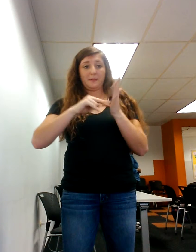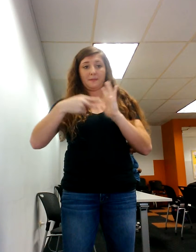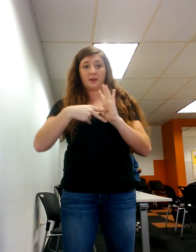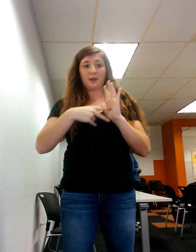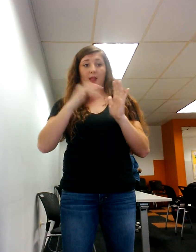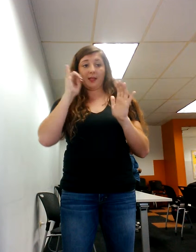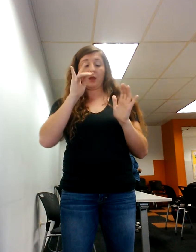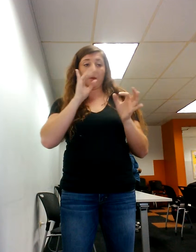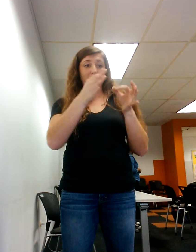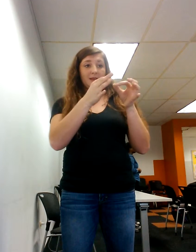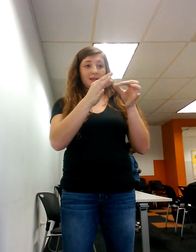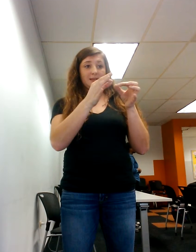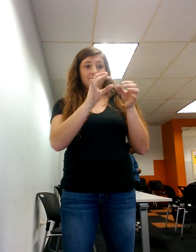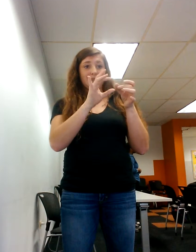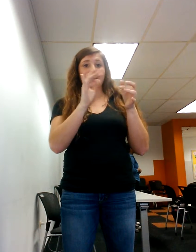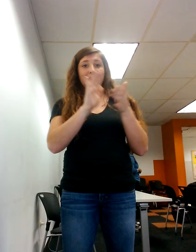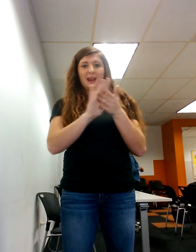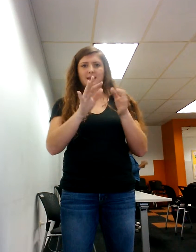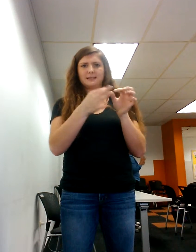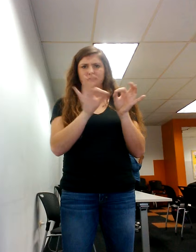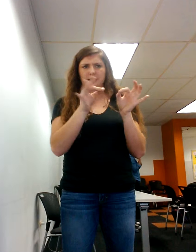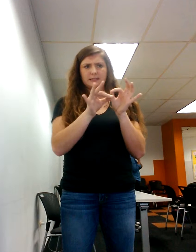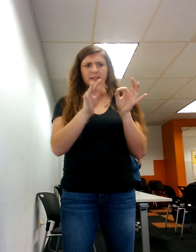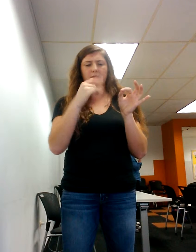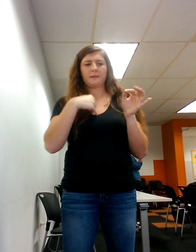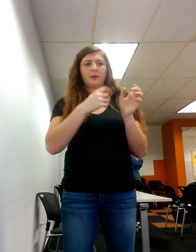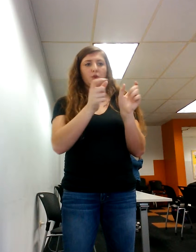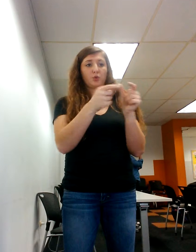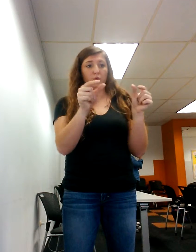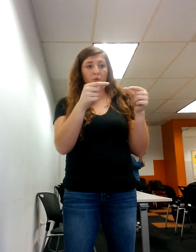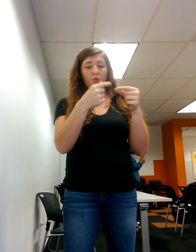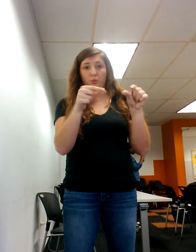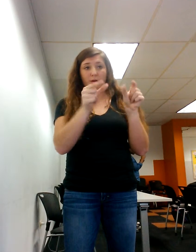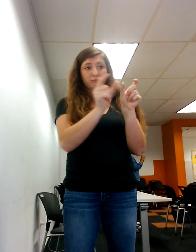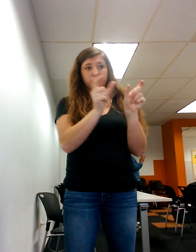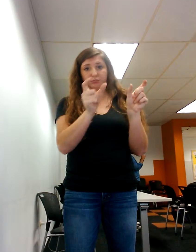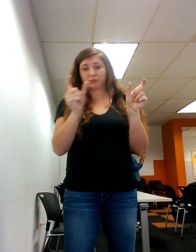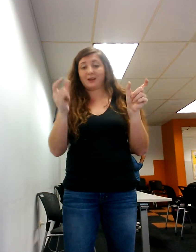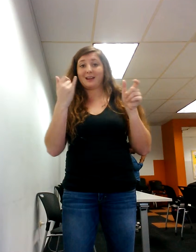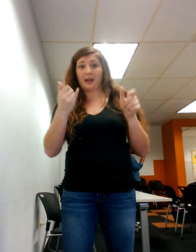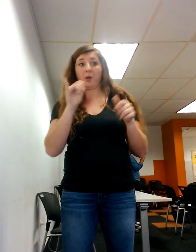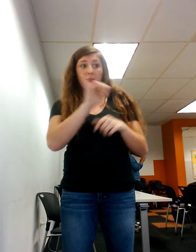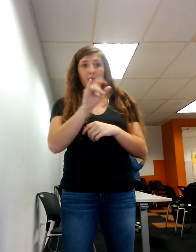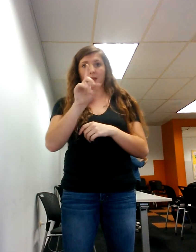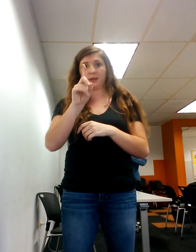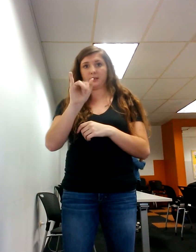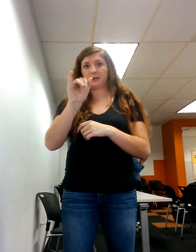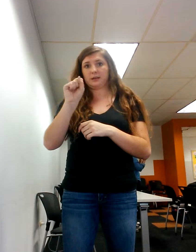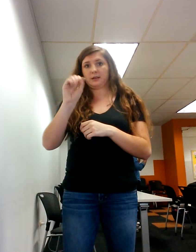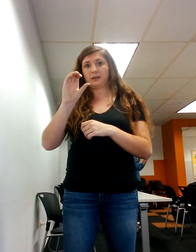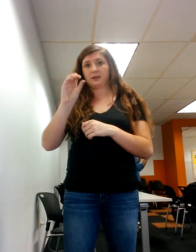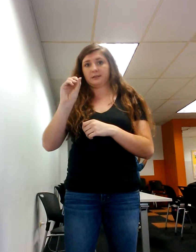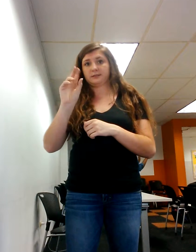sentence structure, make sure it's grammatical, and now I'm at the discourse level. Okay? So now that my sentences are